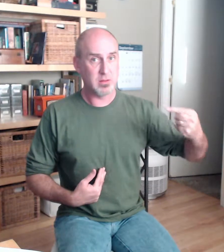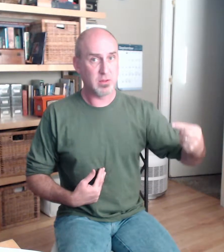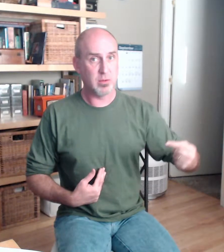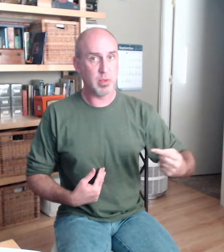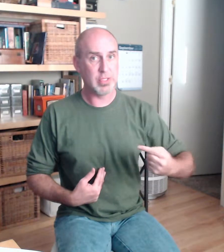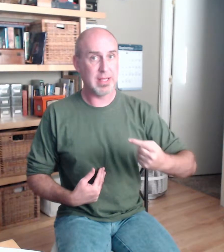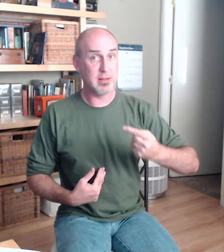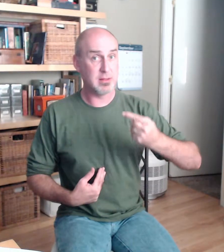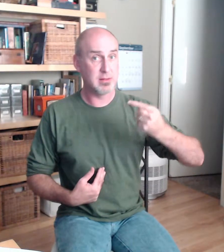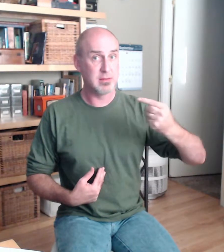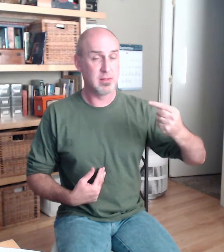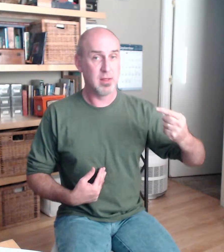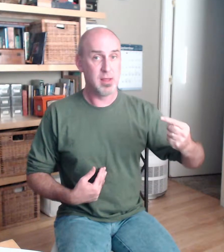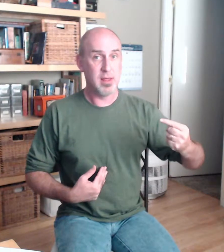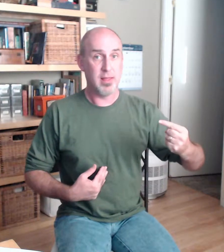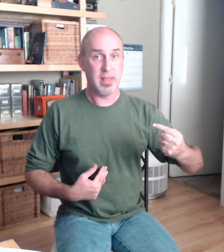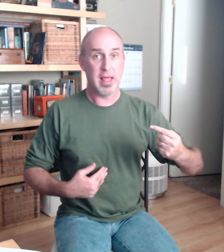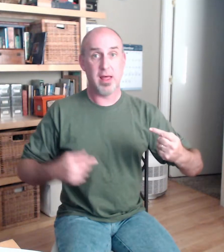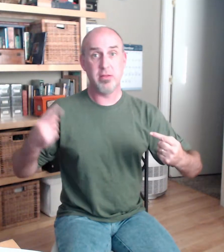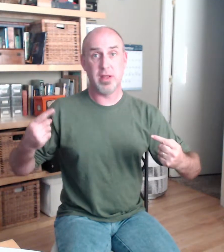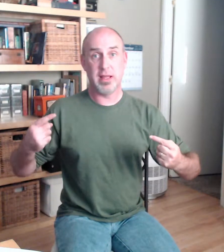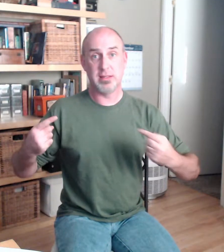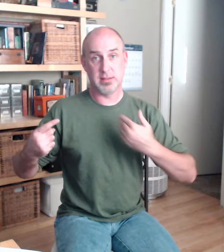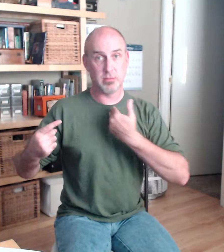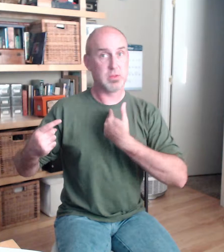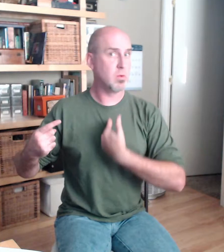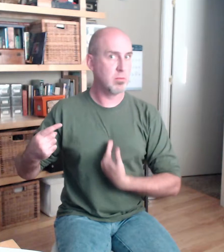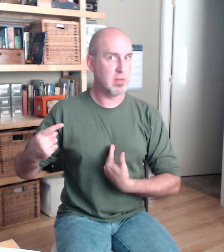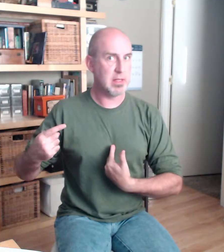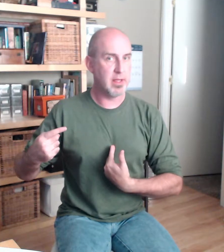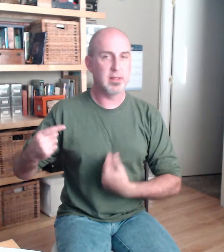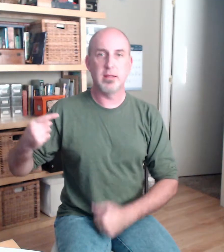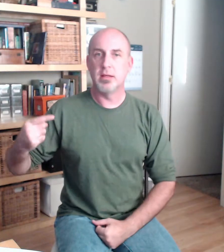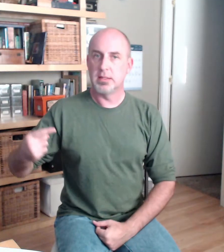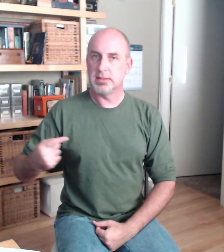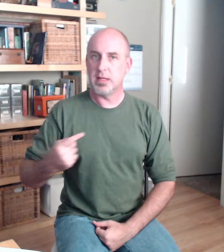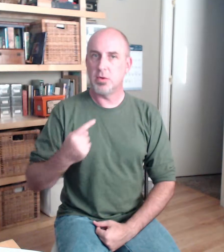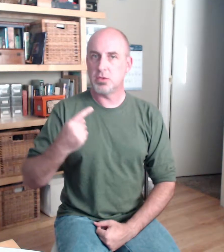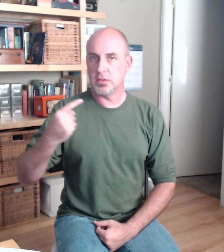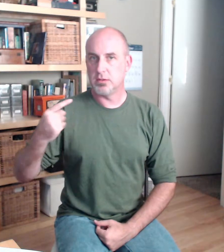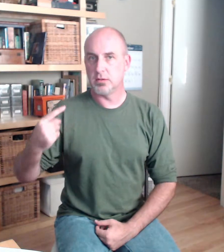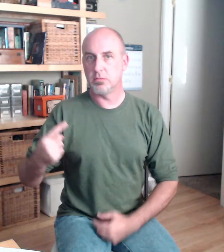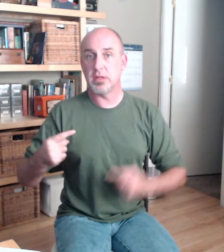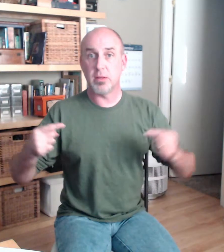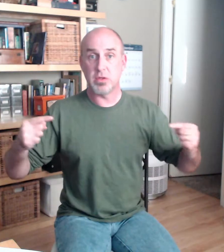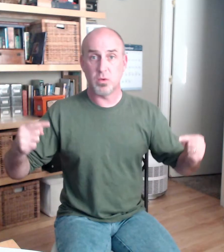circular motion like this. And the other hand, as it comes toward my midline again, same motion, but they're coming toward each